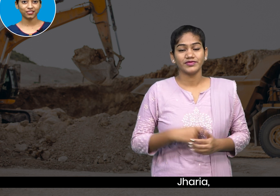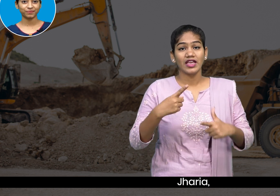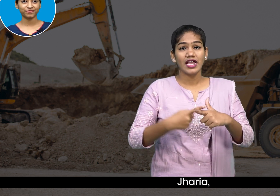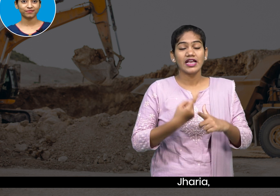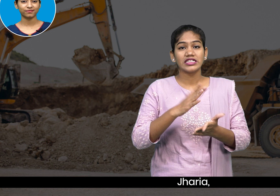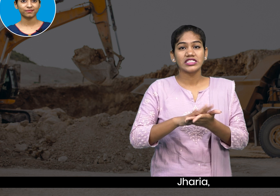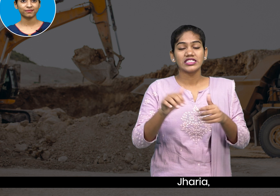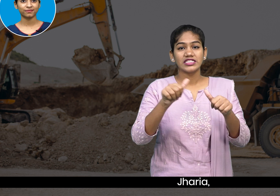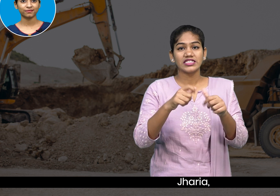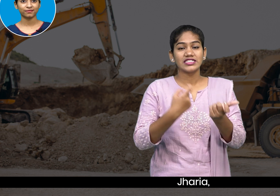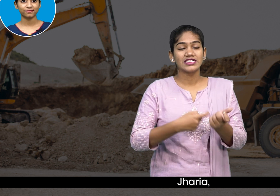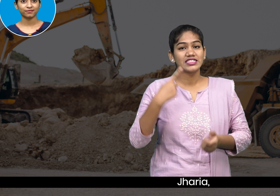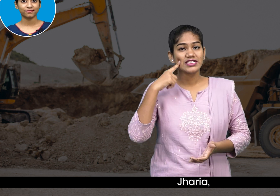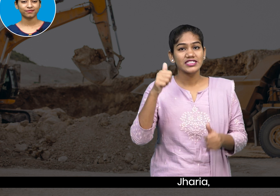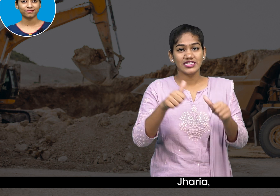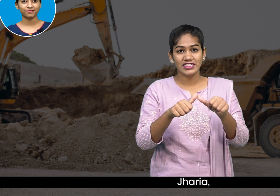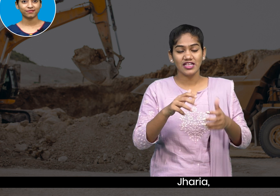Jharia,